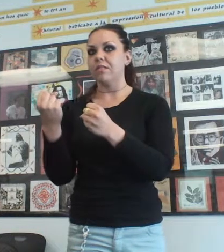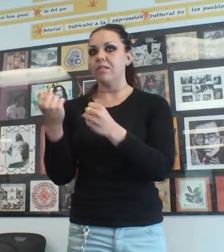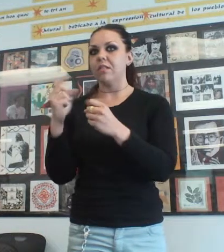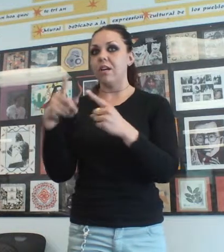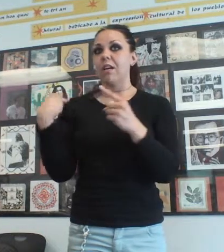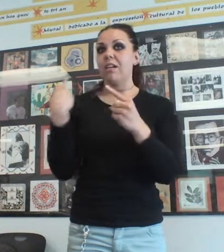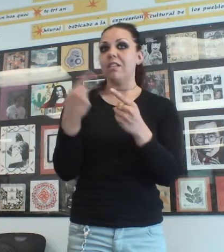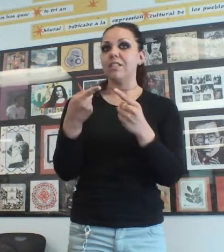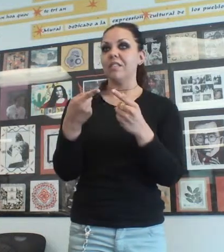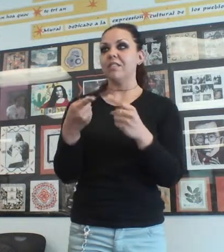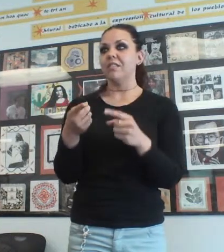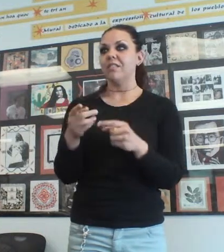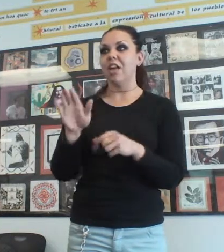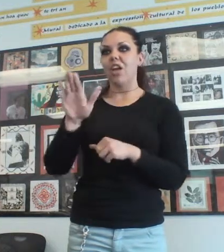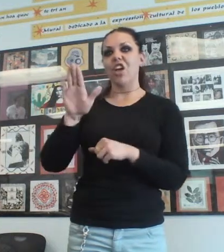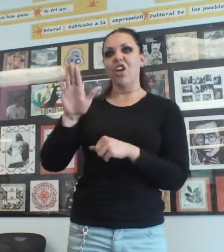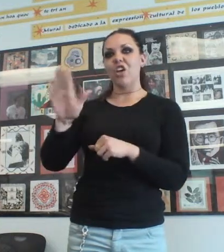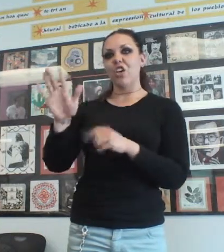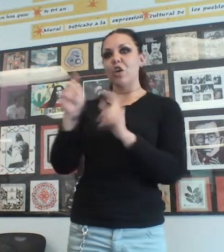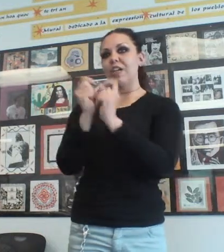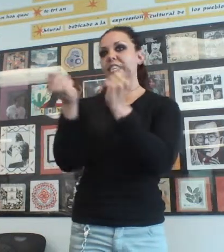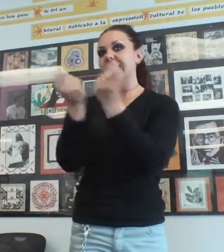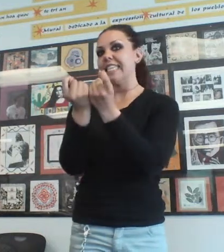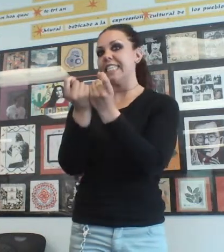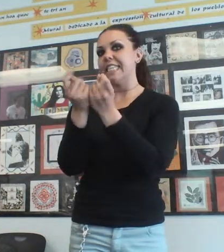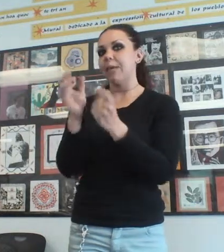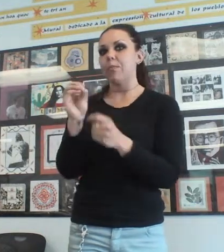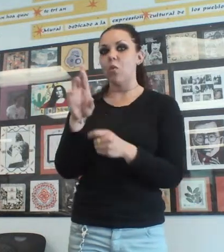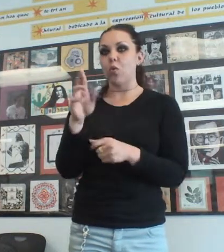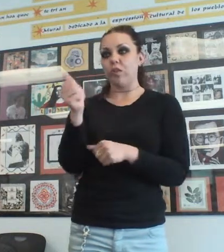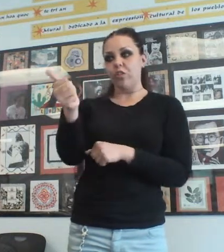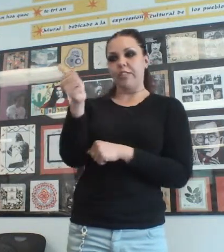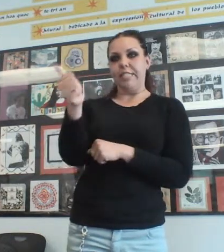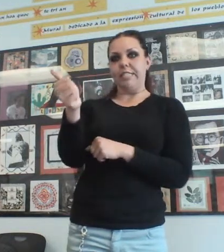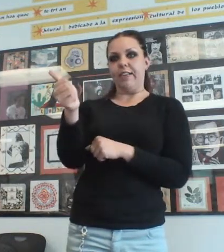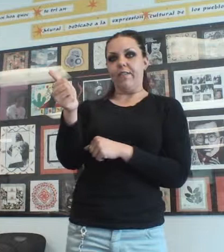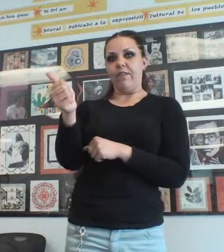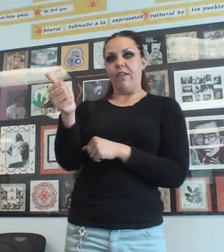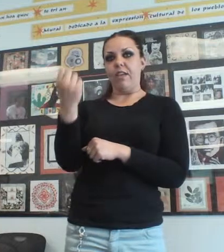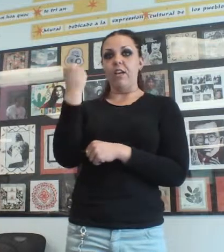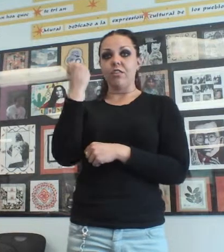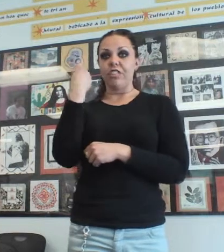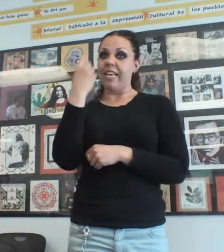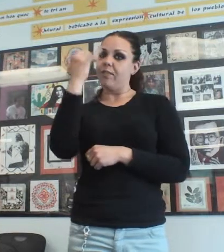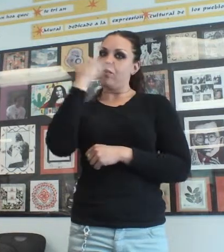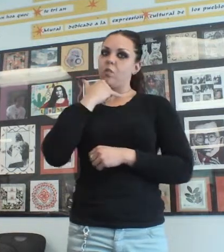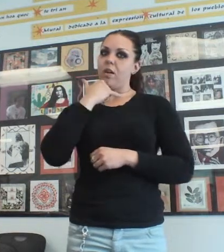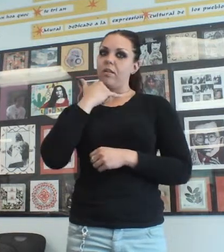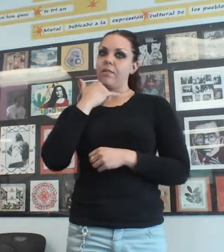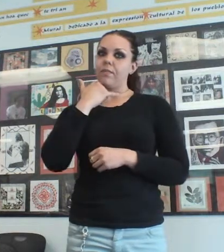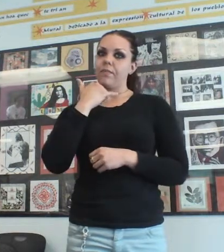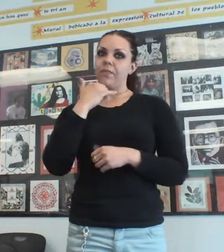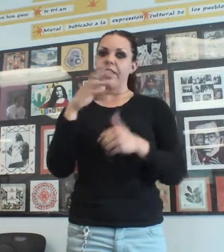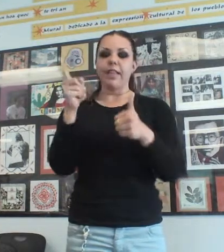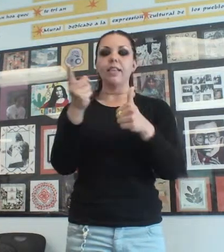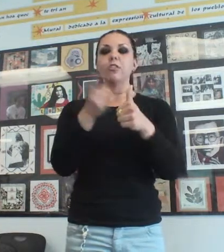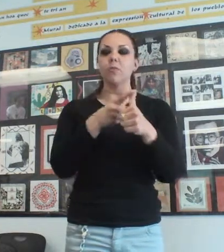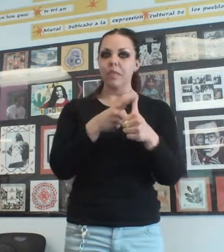mistake. Make sense? Preliminary processing. What's the meaning? What's the meaning? Start identifying the vocabulary that's